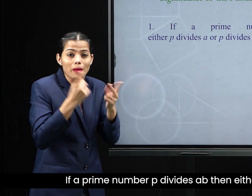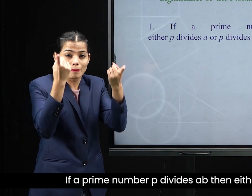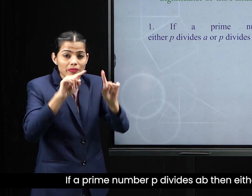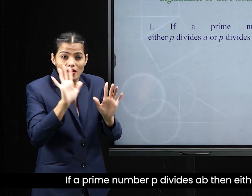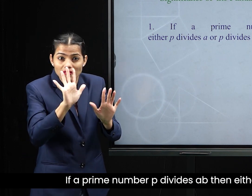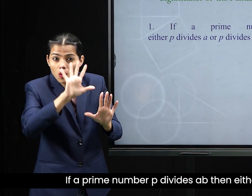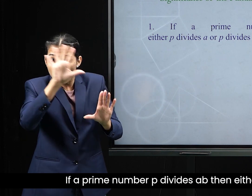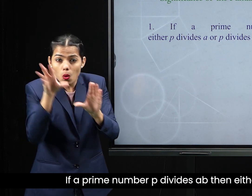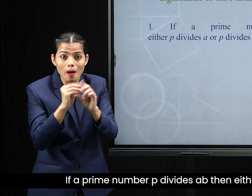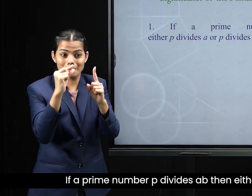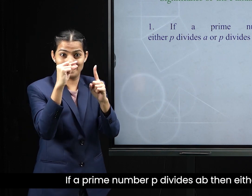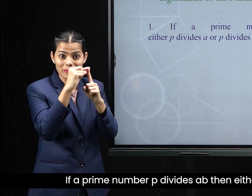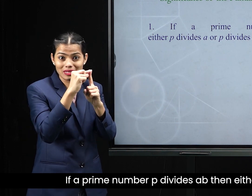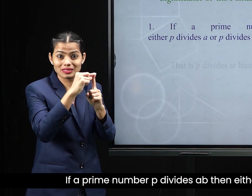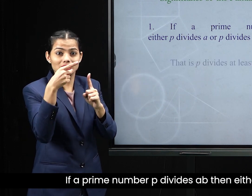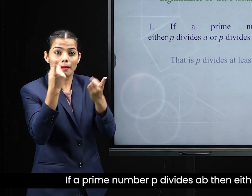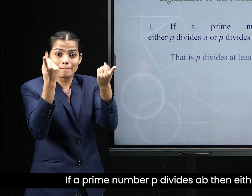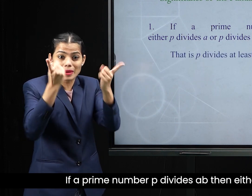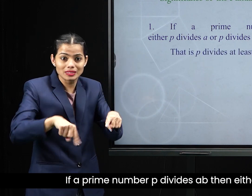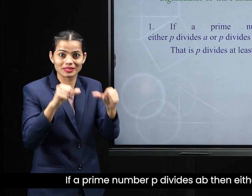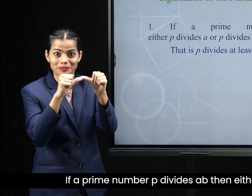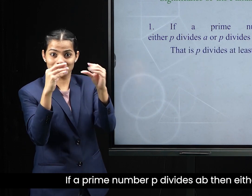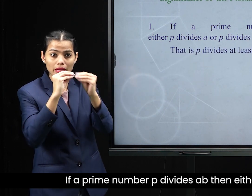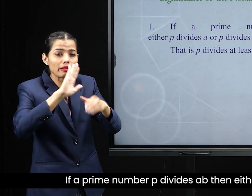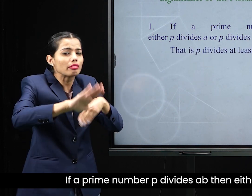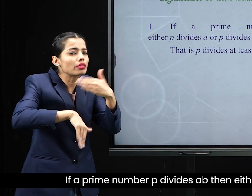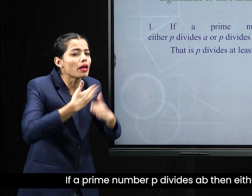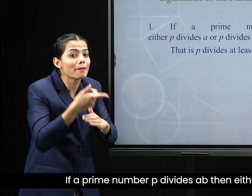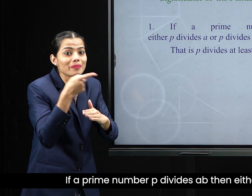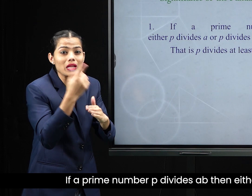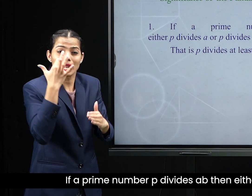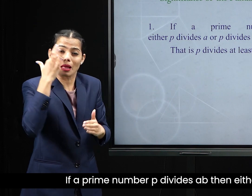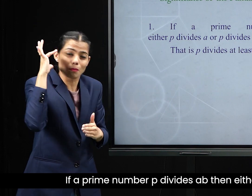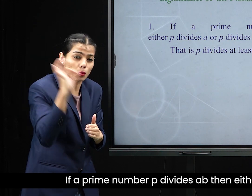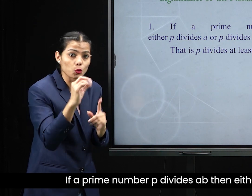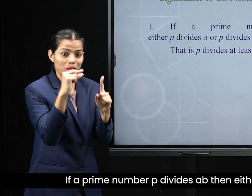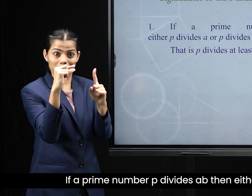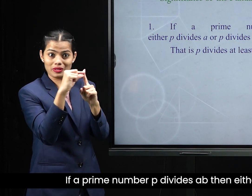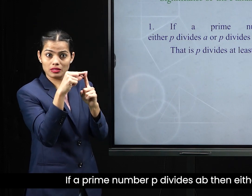If a prime number p divides AB, then either p divides A or p divides